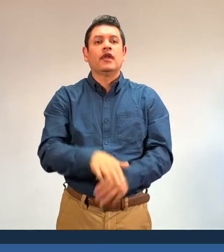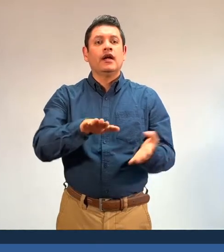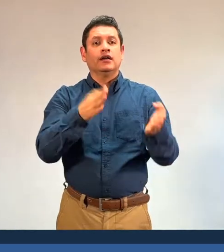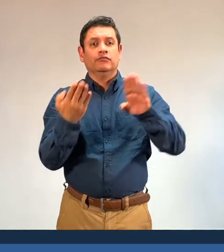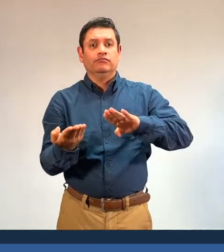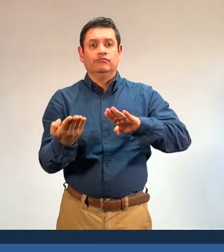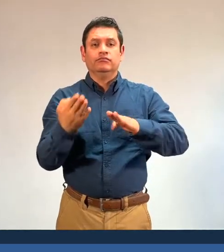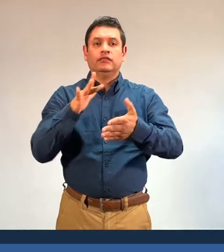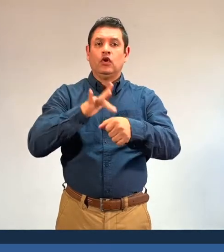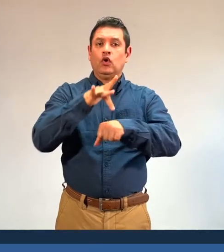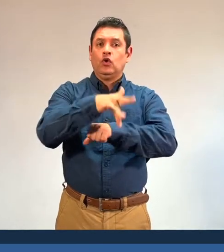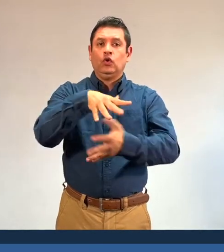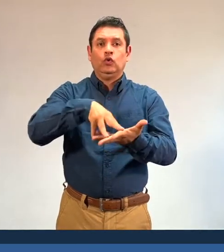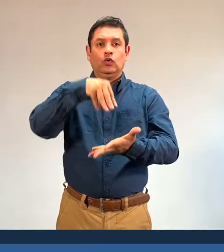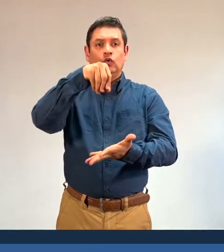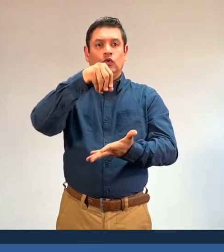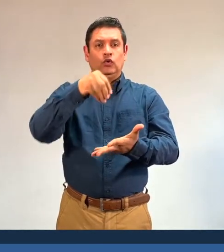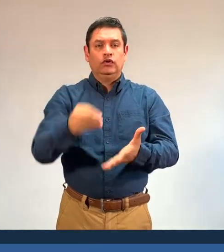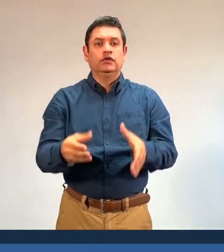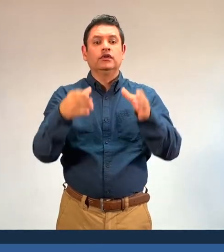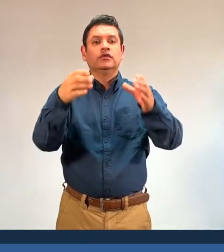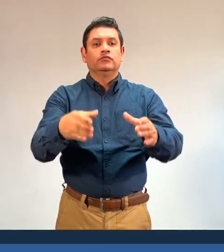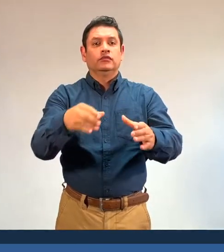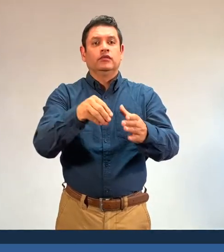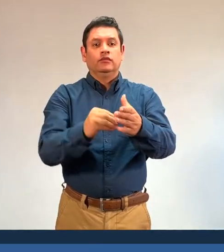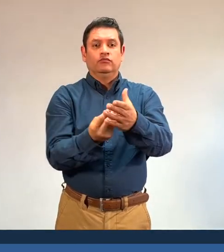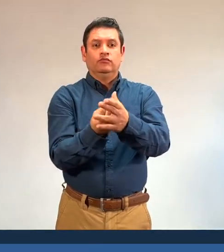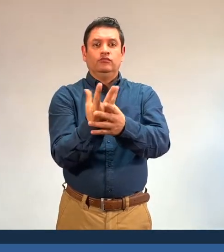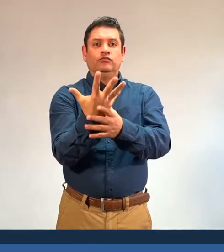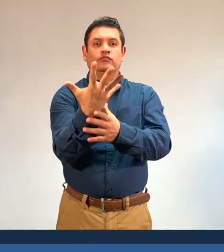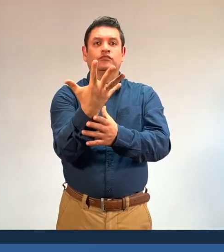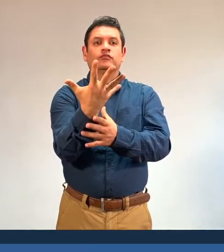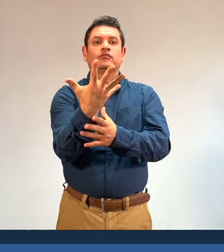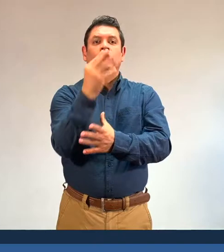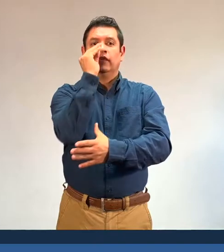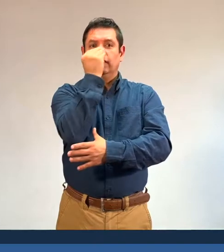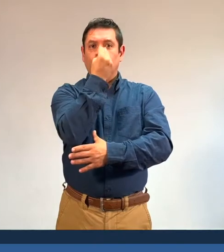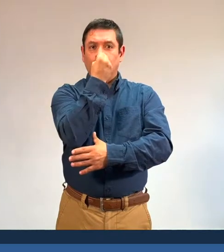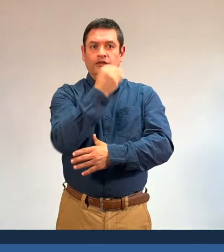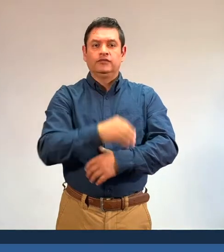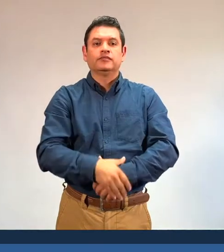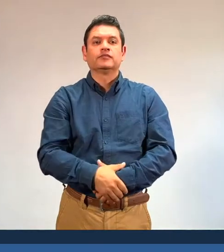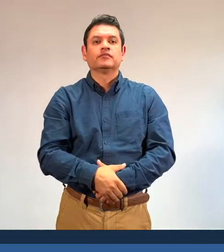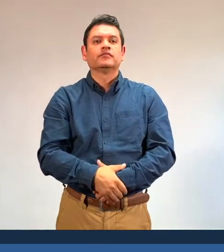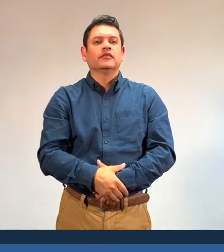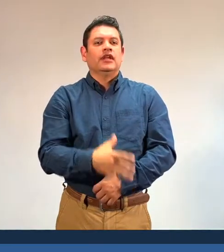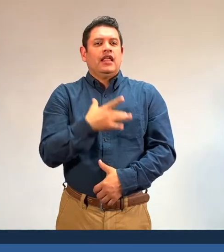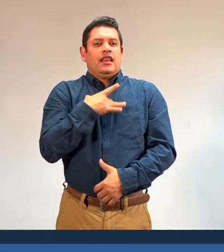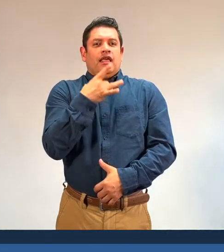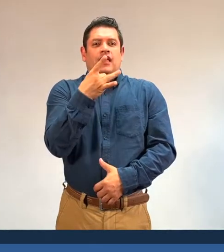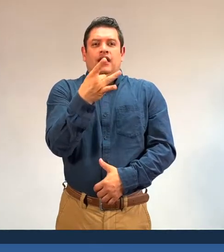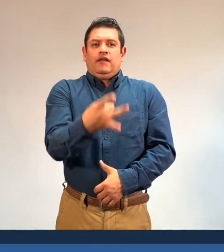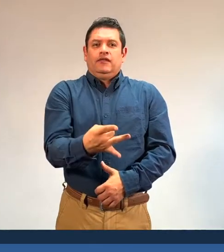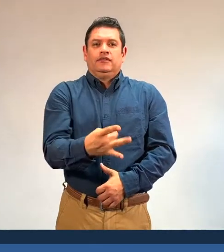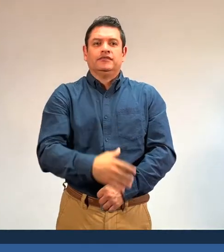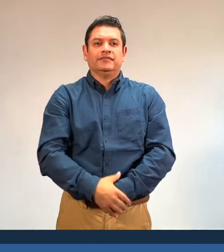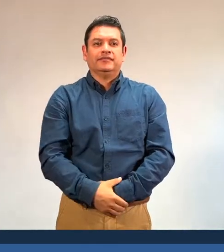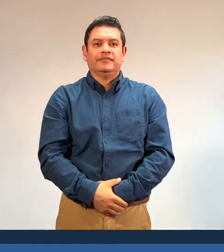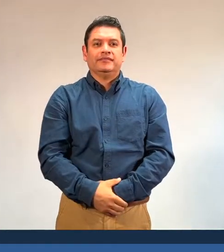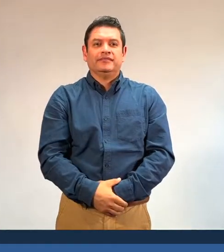As of today, the ashes of both artists rest in a big flower pot with Semper Vivum plant placed in their favorite space, the